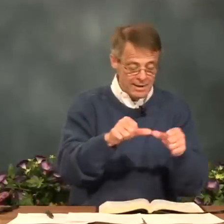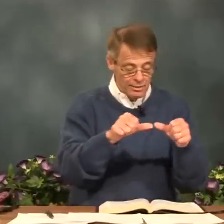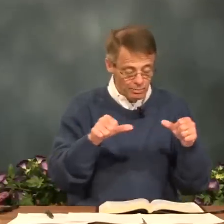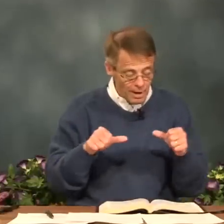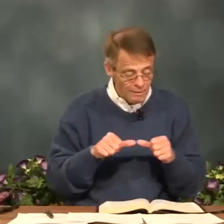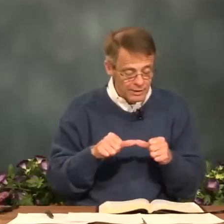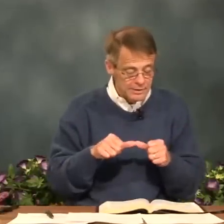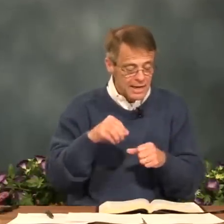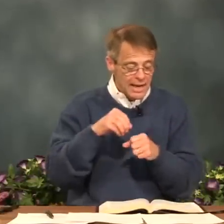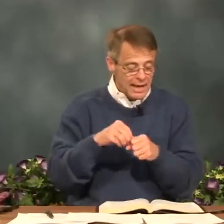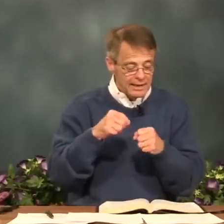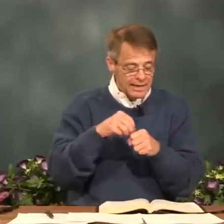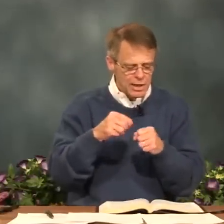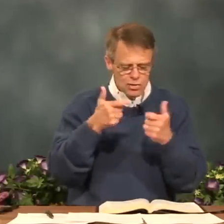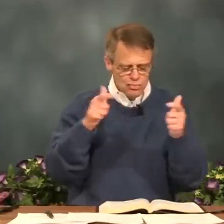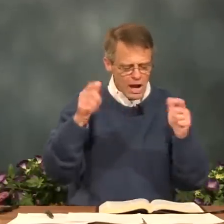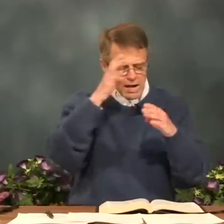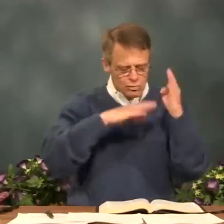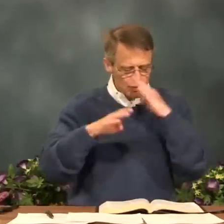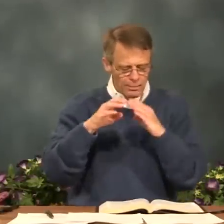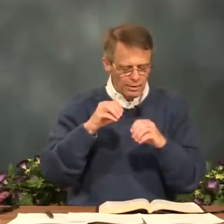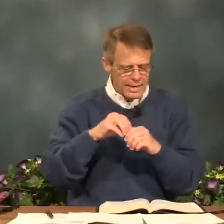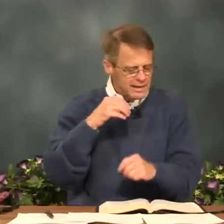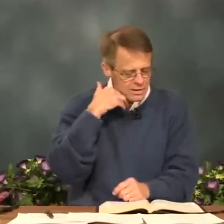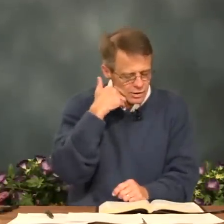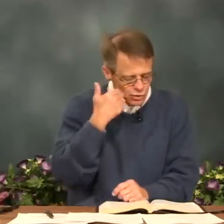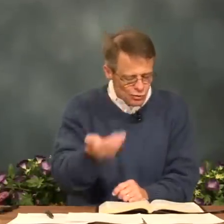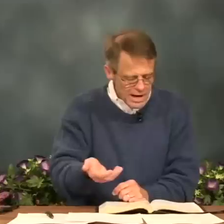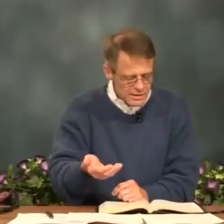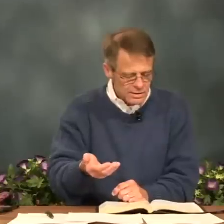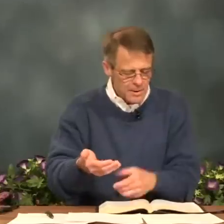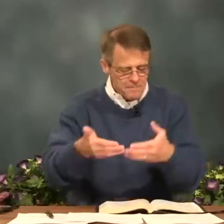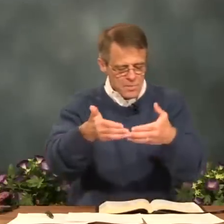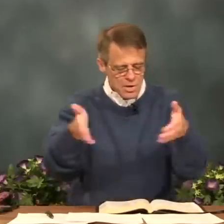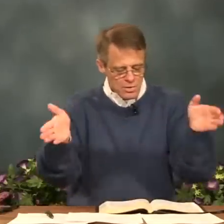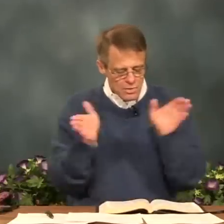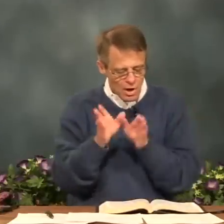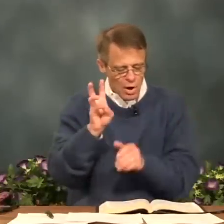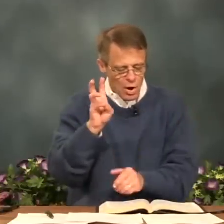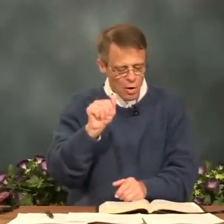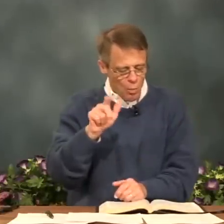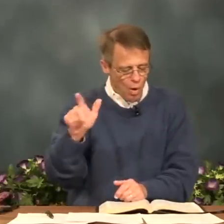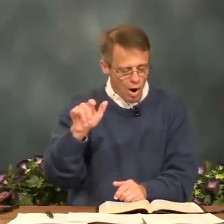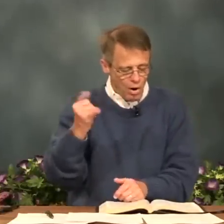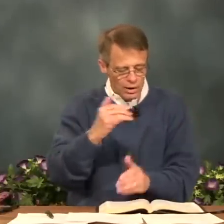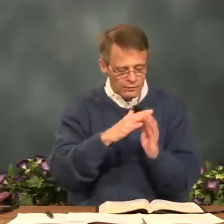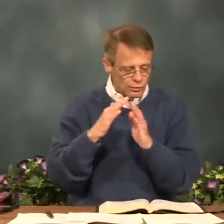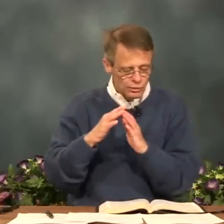in the province and in great trouble and in disgrace. The wall of